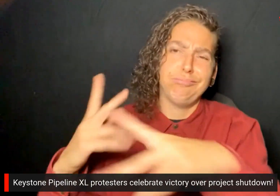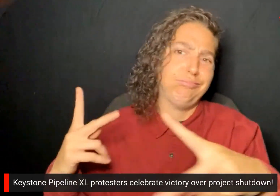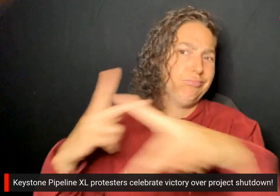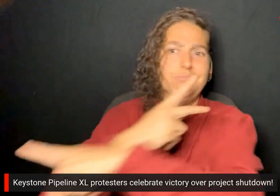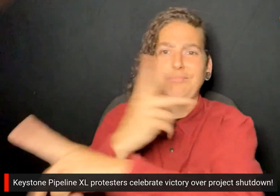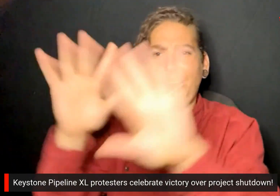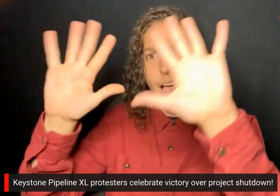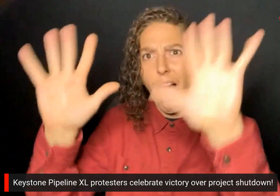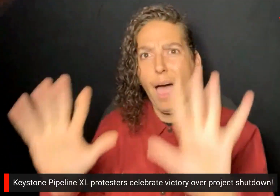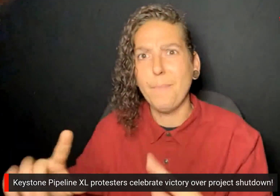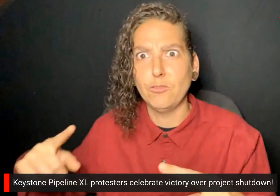crisis.